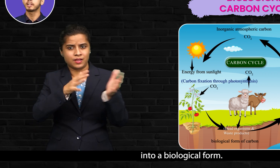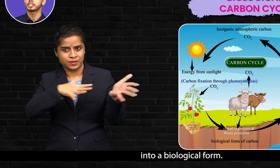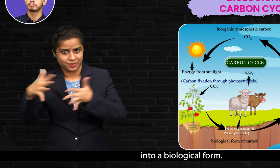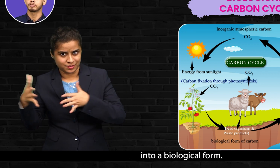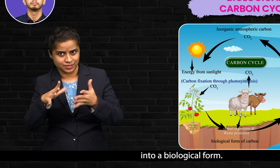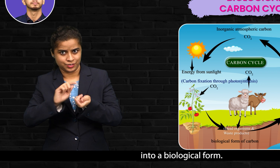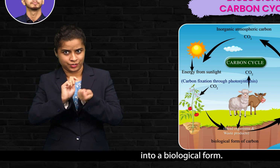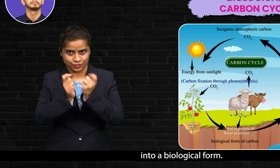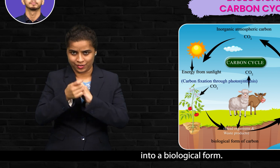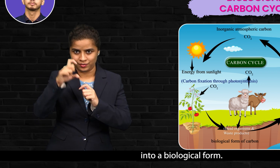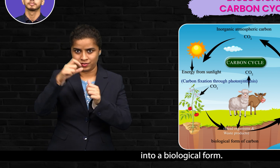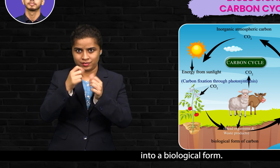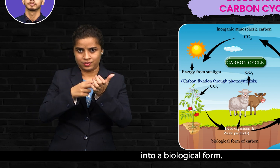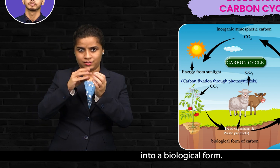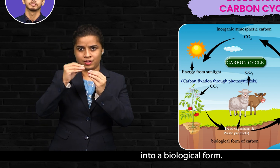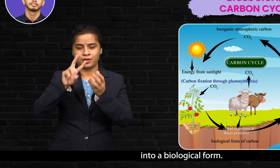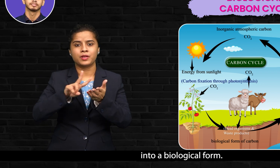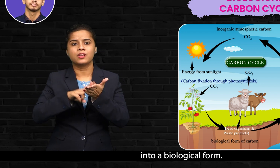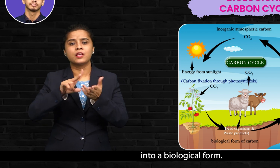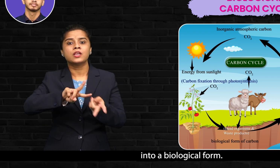into a biological form.